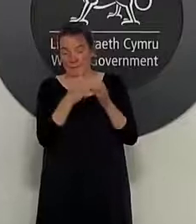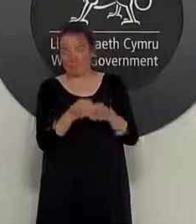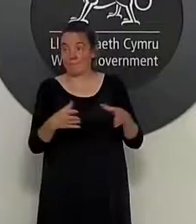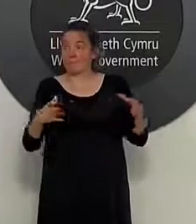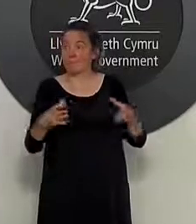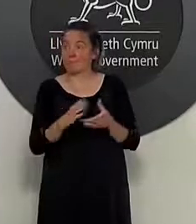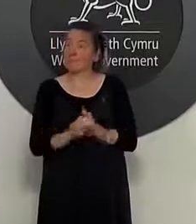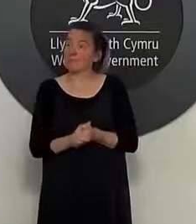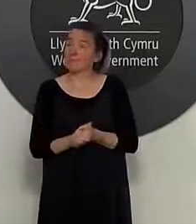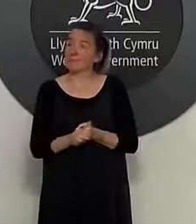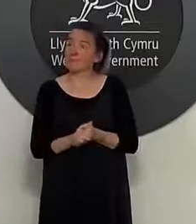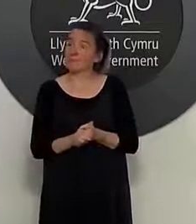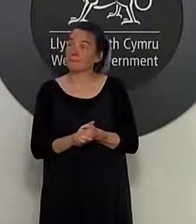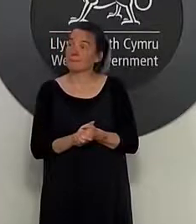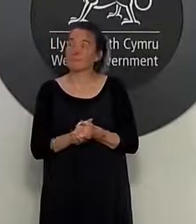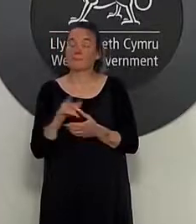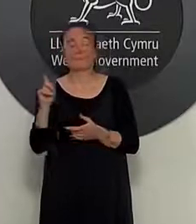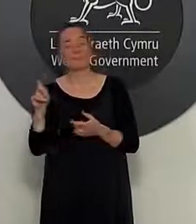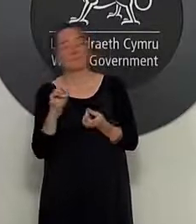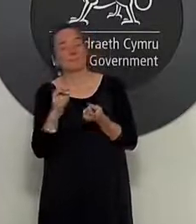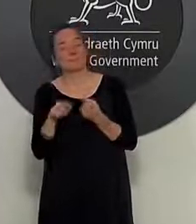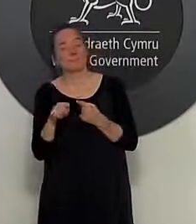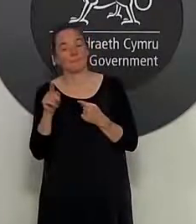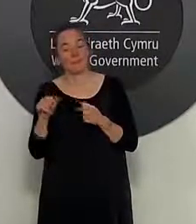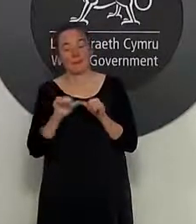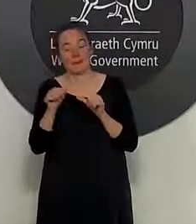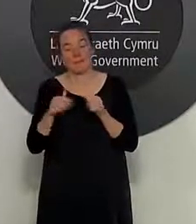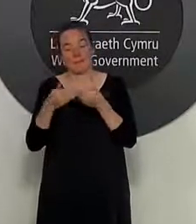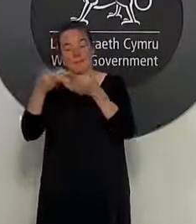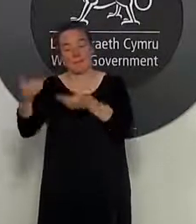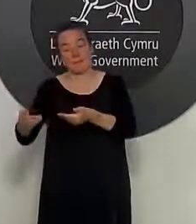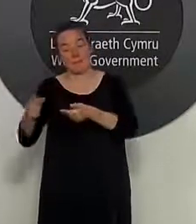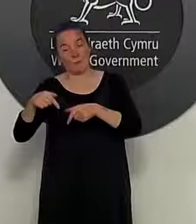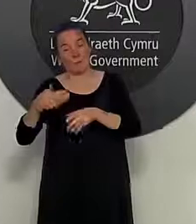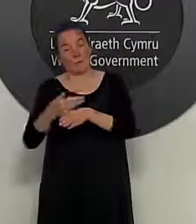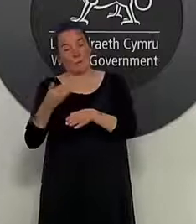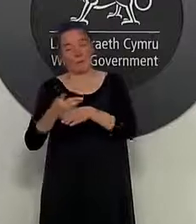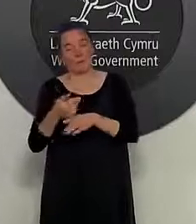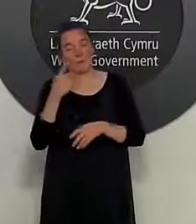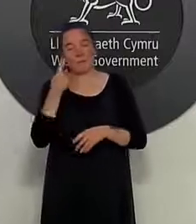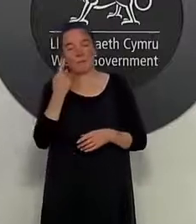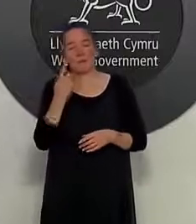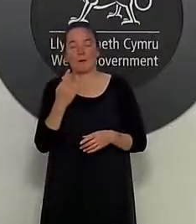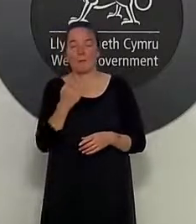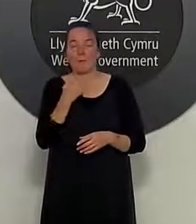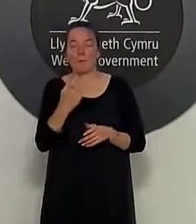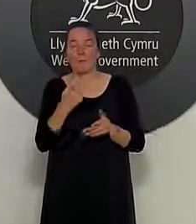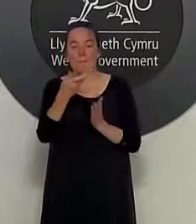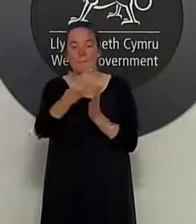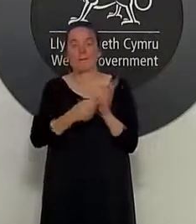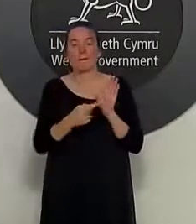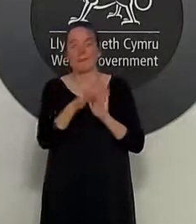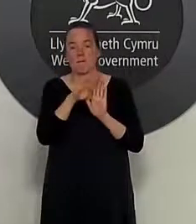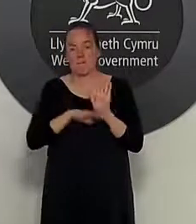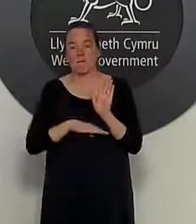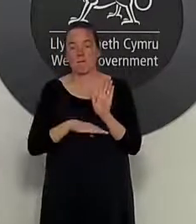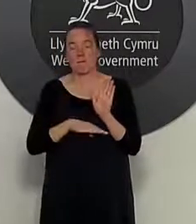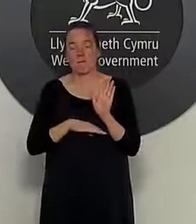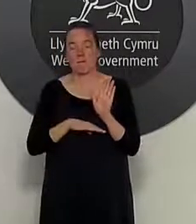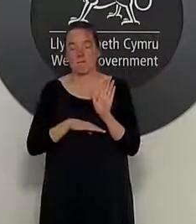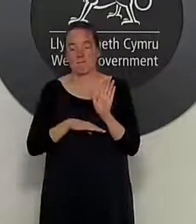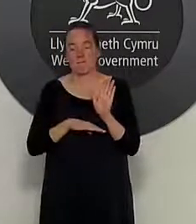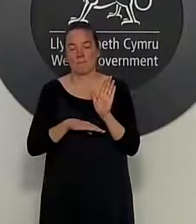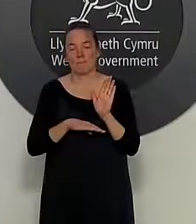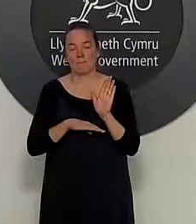to the next phase of the work, the looking at the white paper, which will be looking at